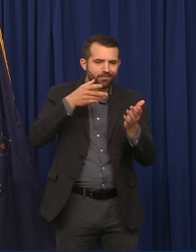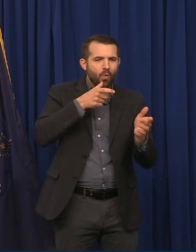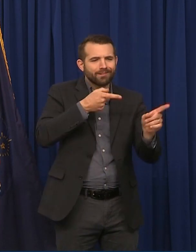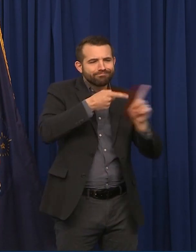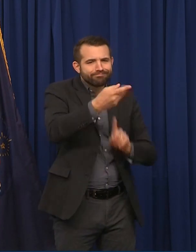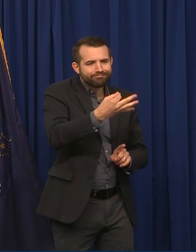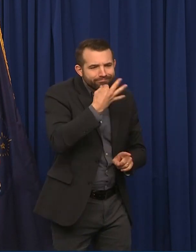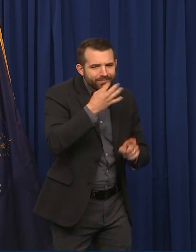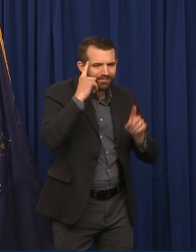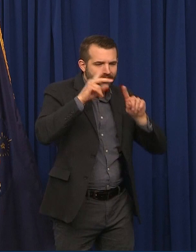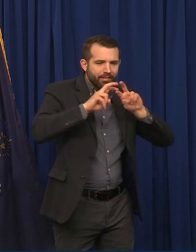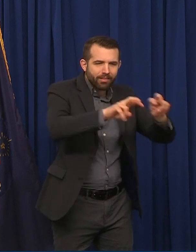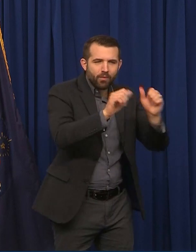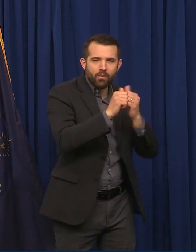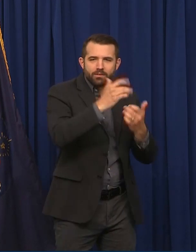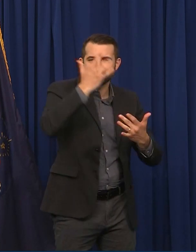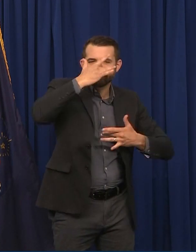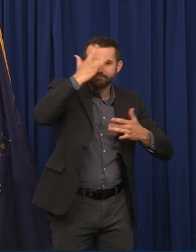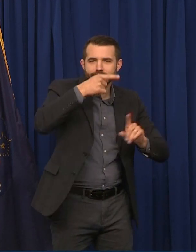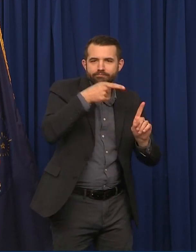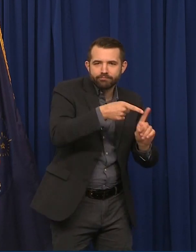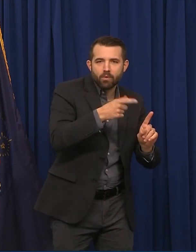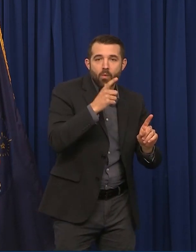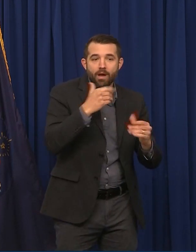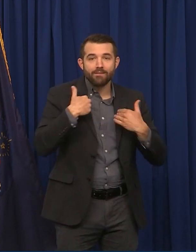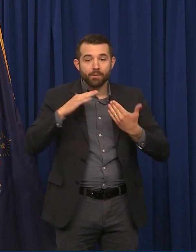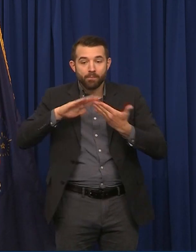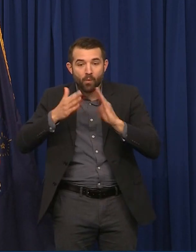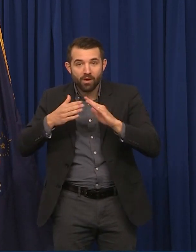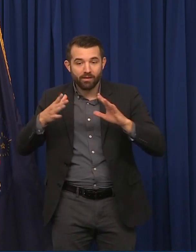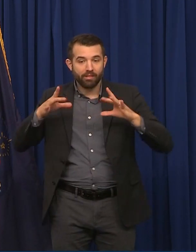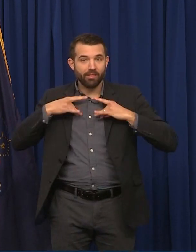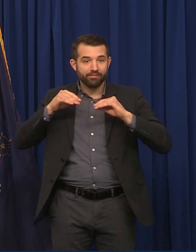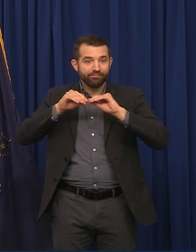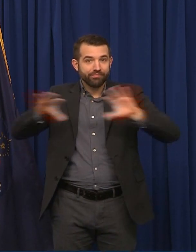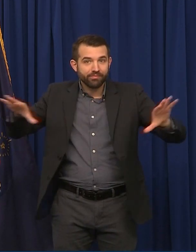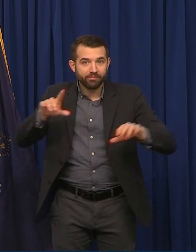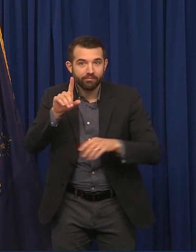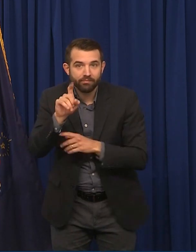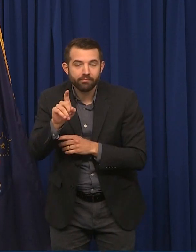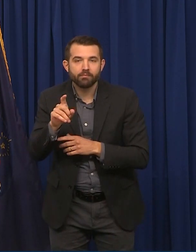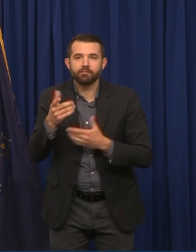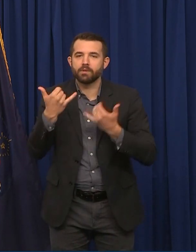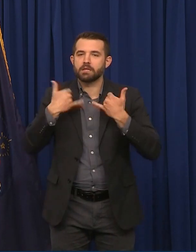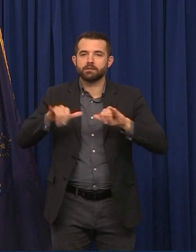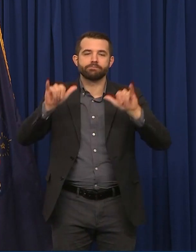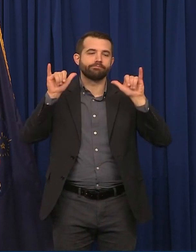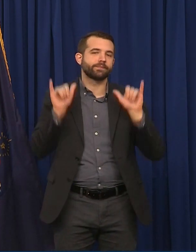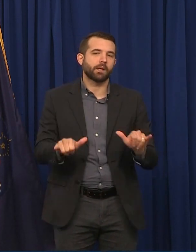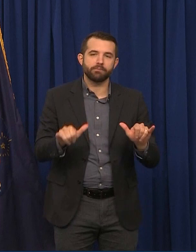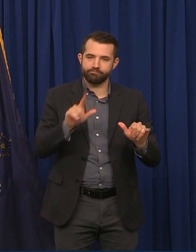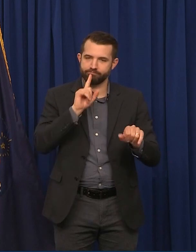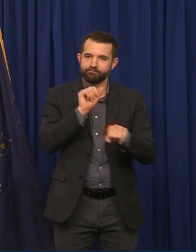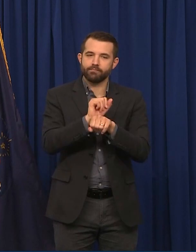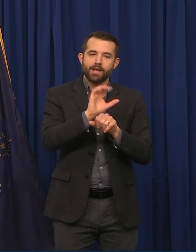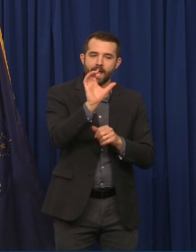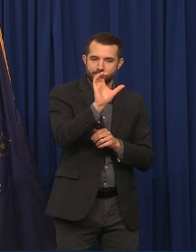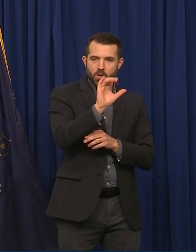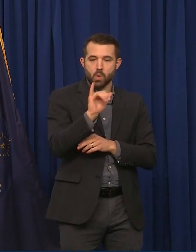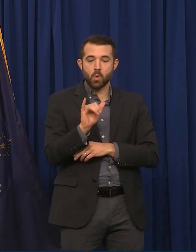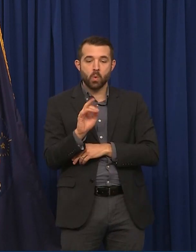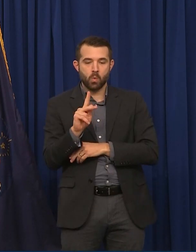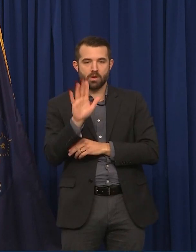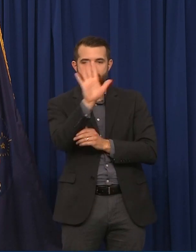transmission. At this time, there have only been 2 counties in Maine where we have confirmed the presence of community